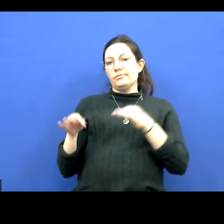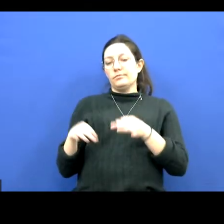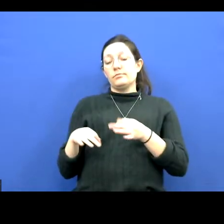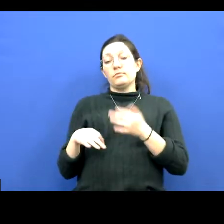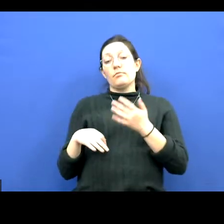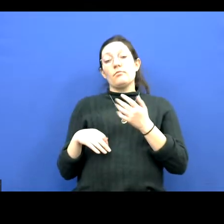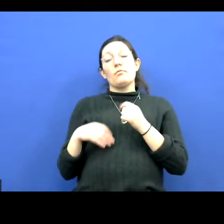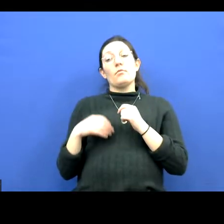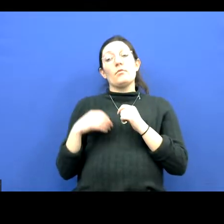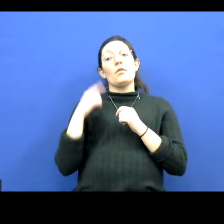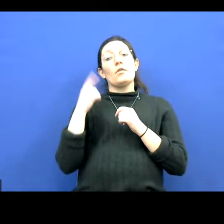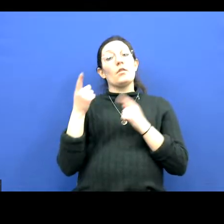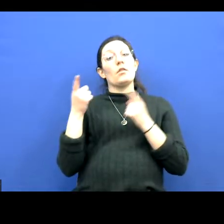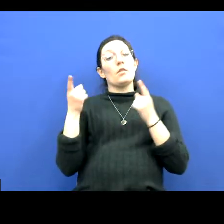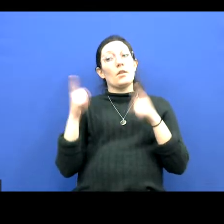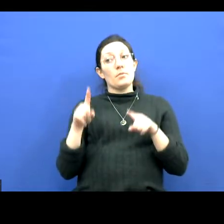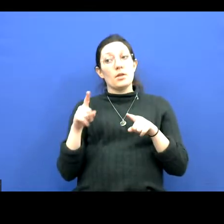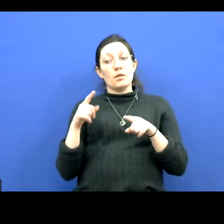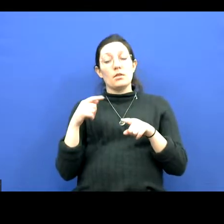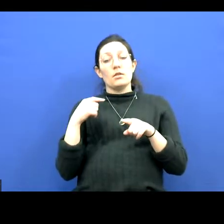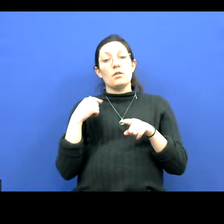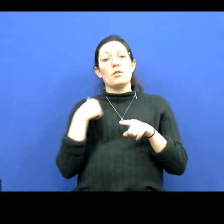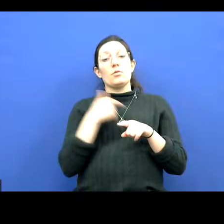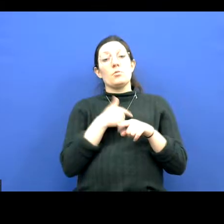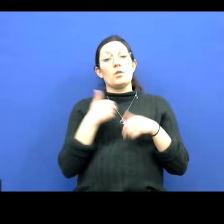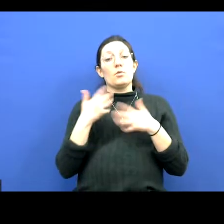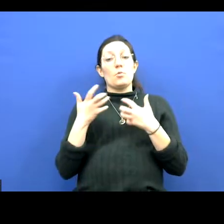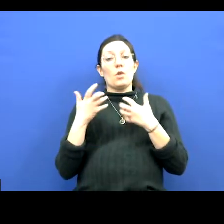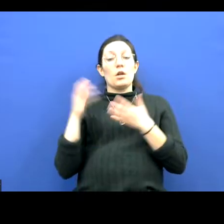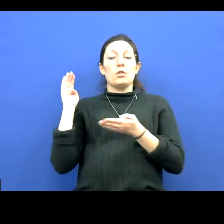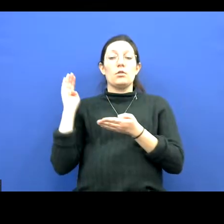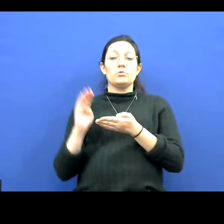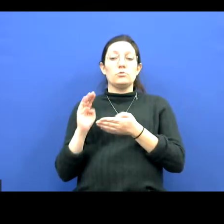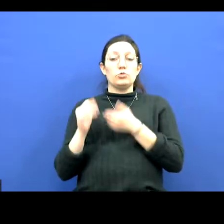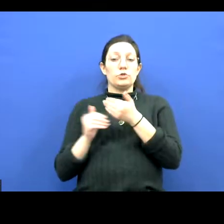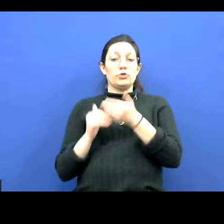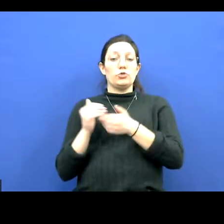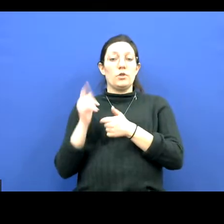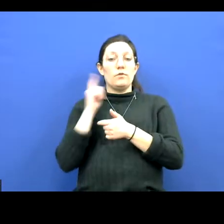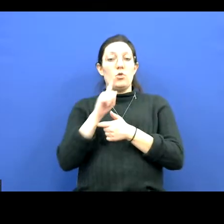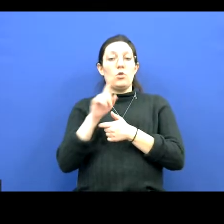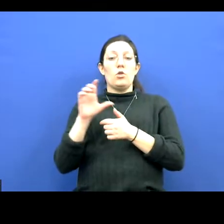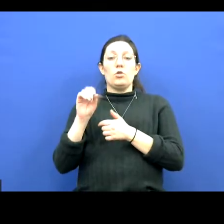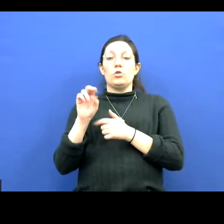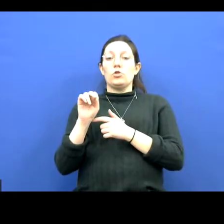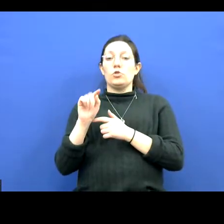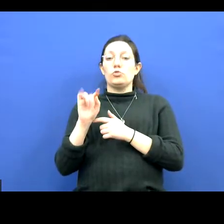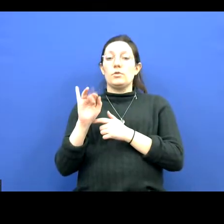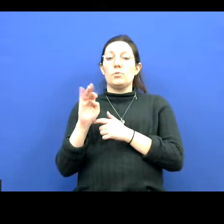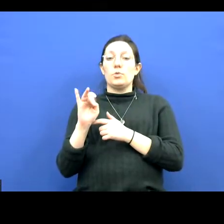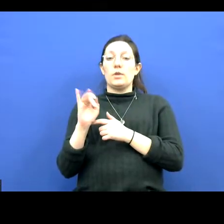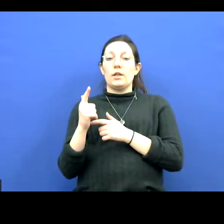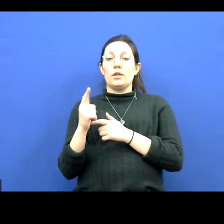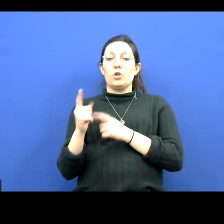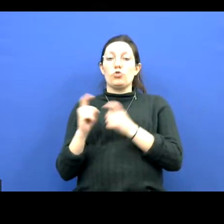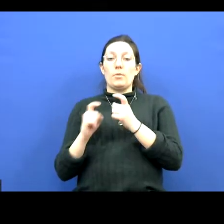procedure for the contributing, and one of the proposals was to